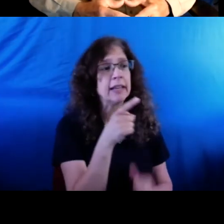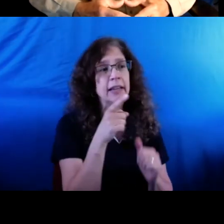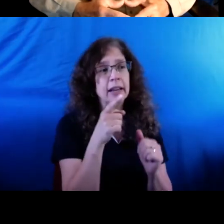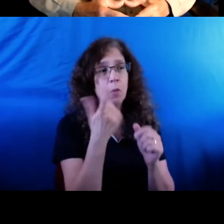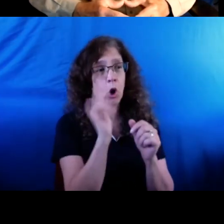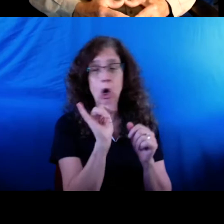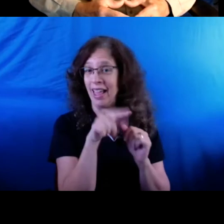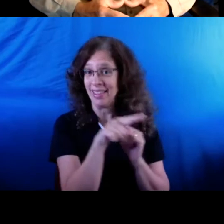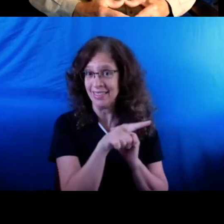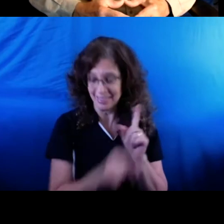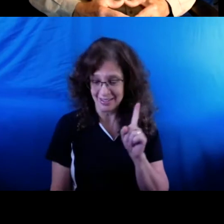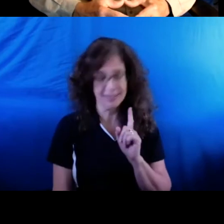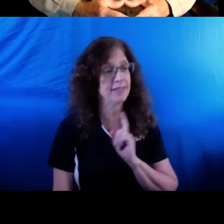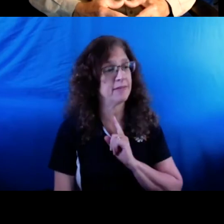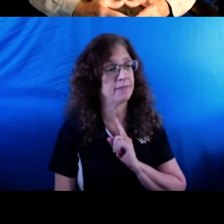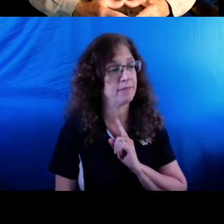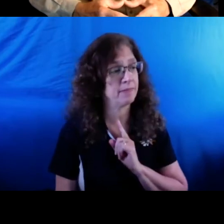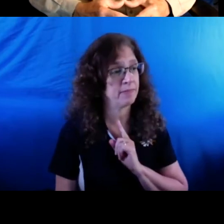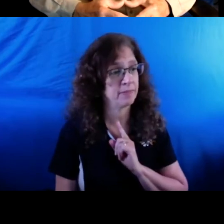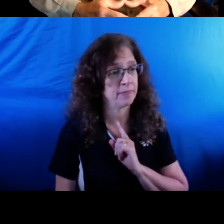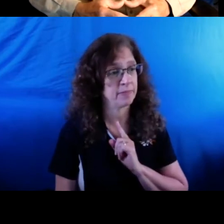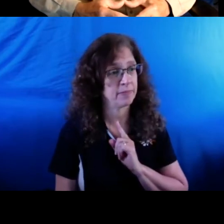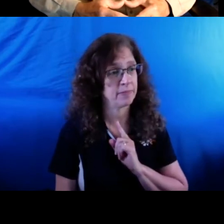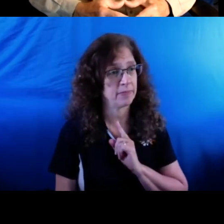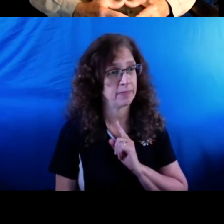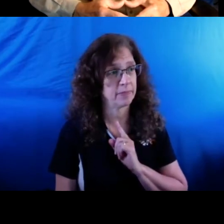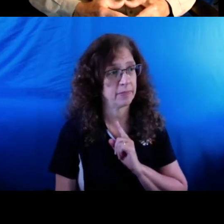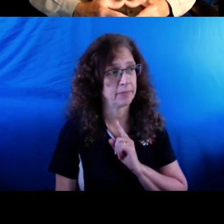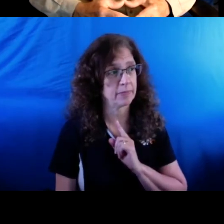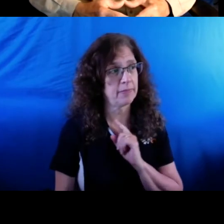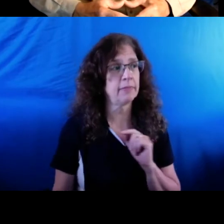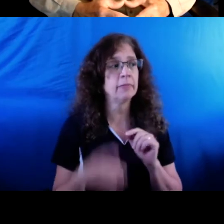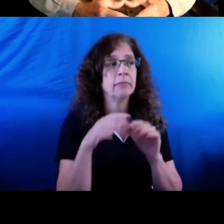When you go in, it looks like this.